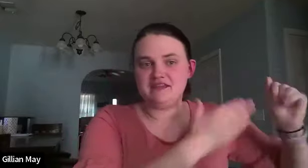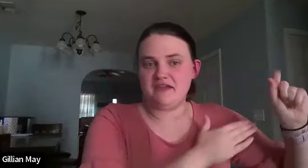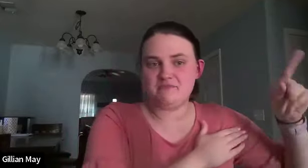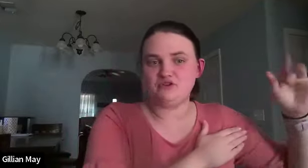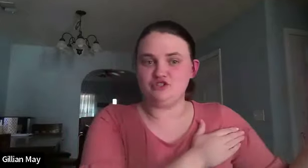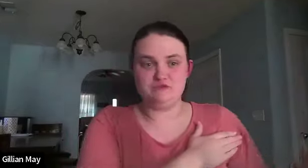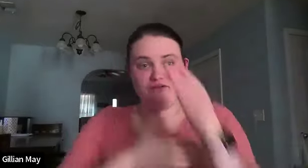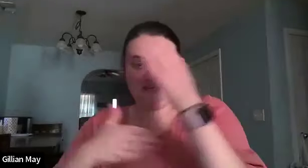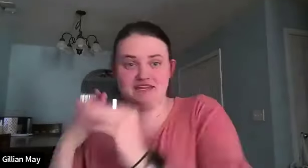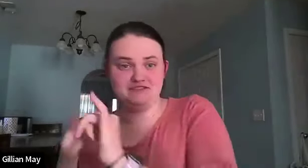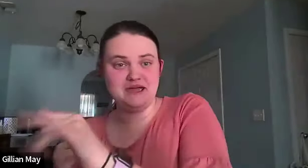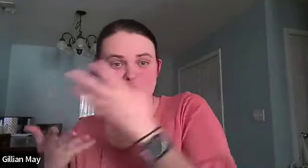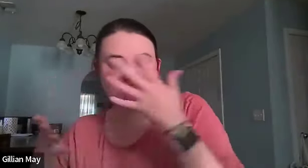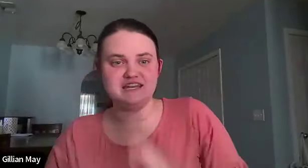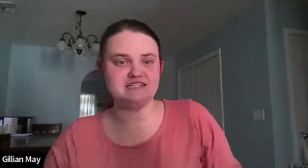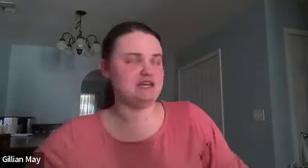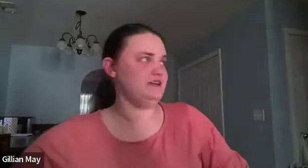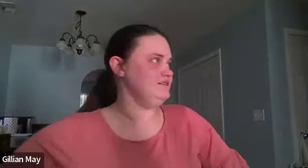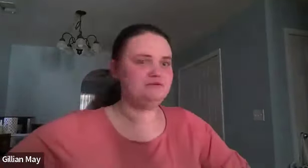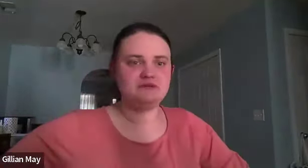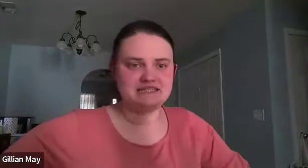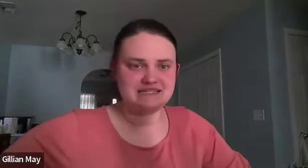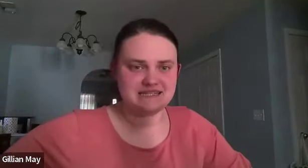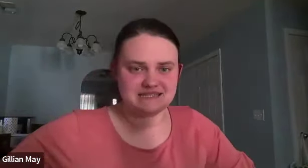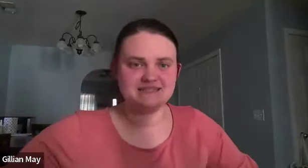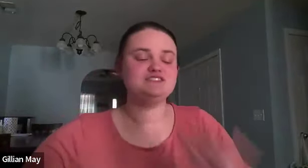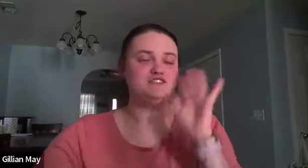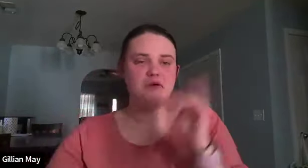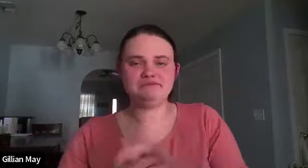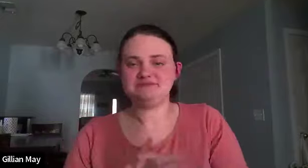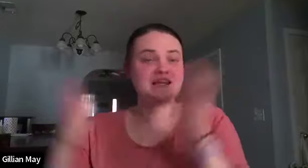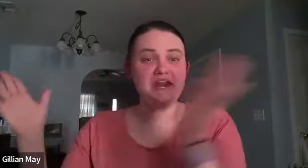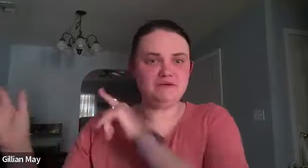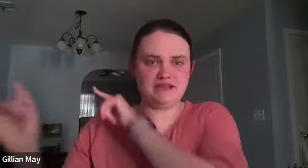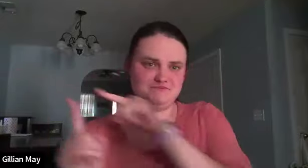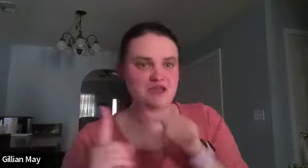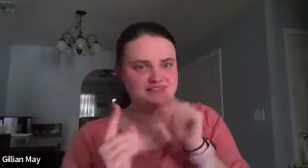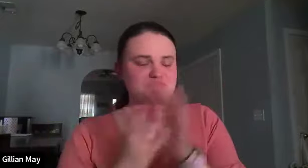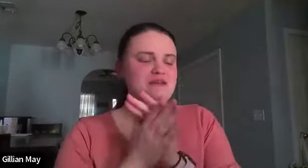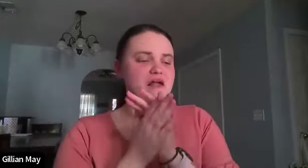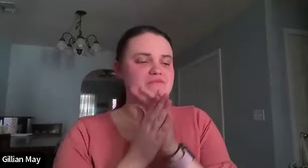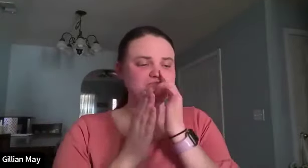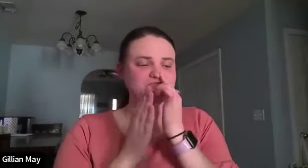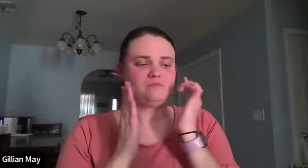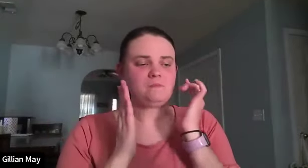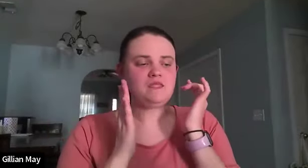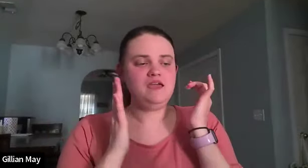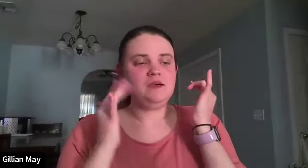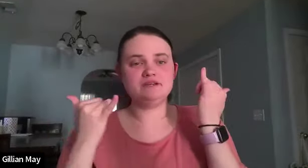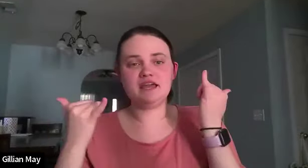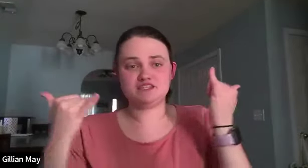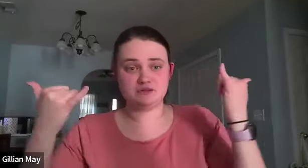of April to now the end of May being done is like, what is this? So, anyways, back to it. But yeah, so it's